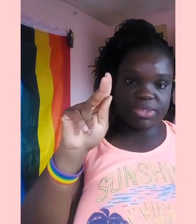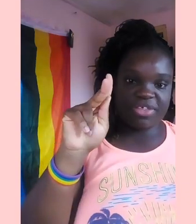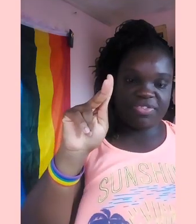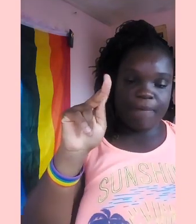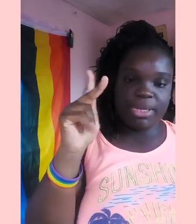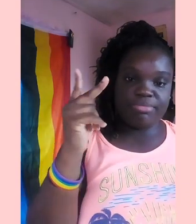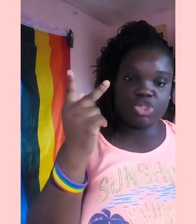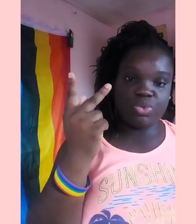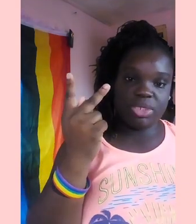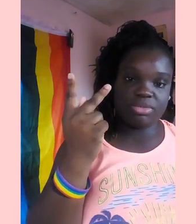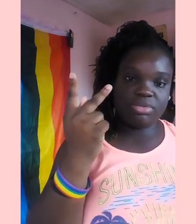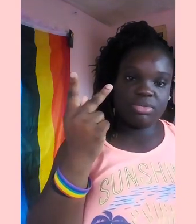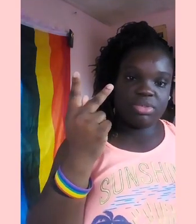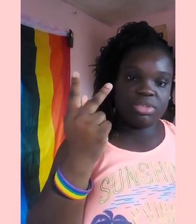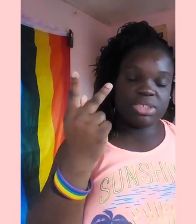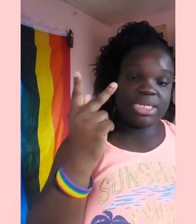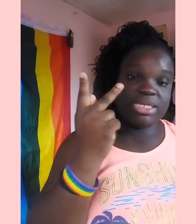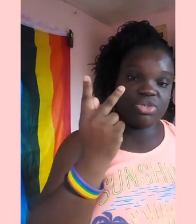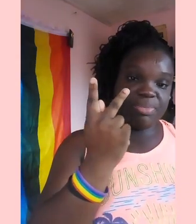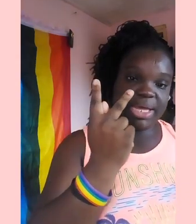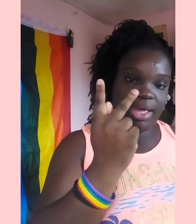your thumb in between. So this would be K.